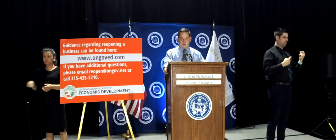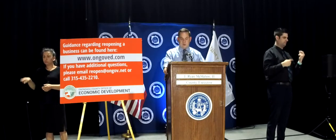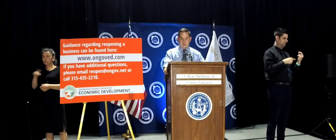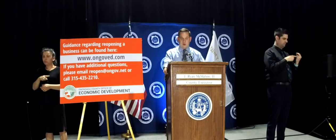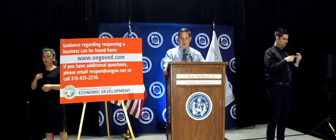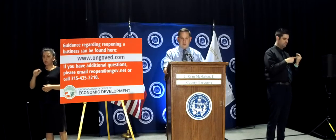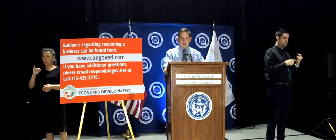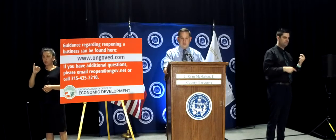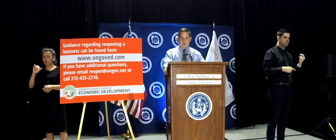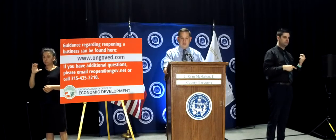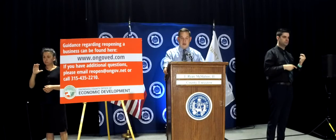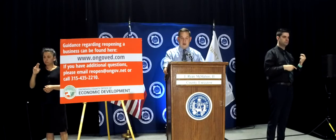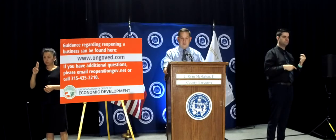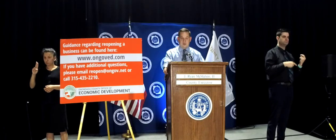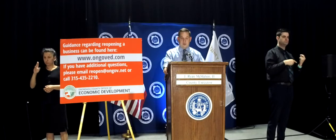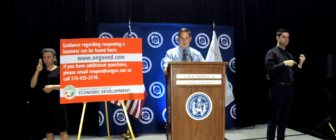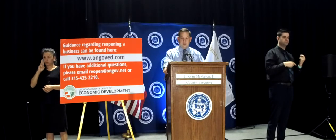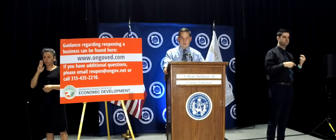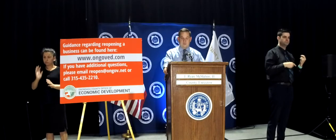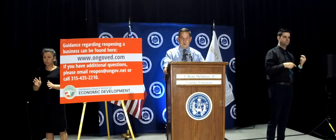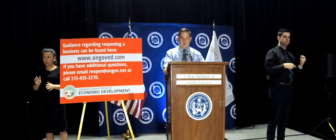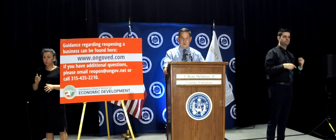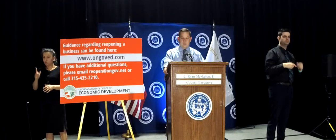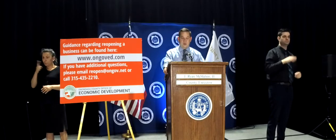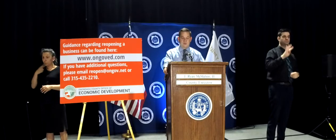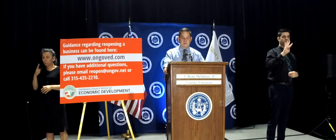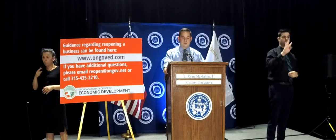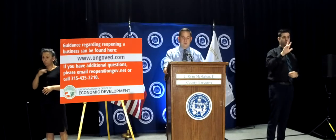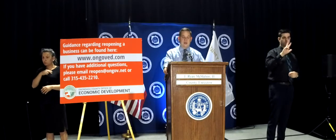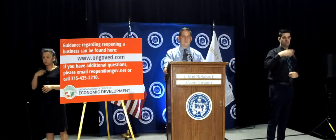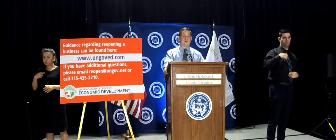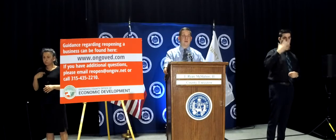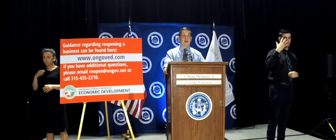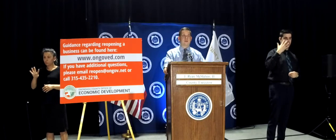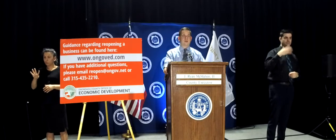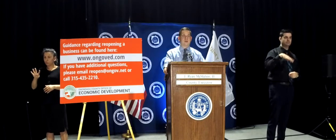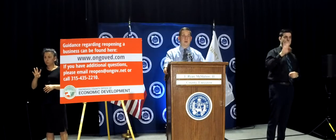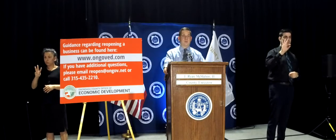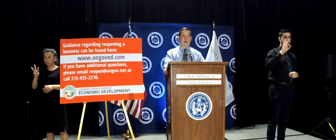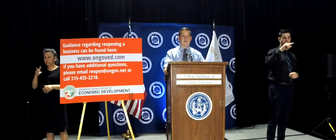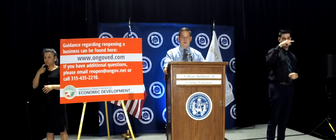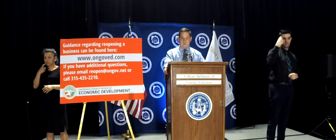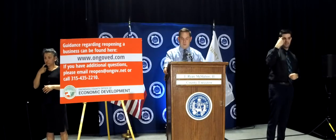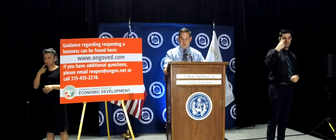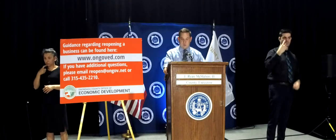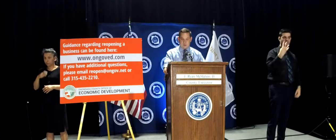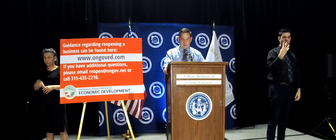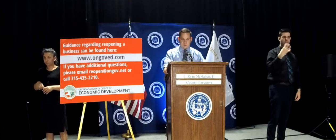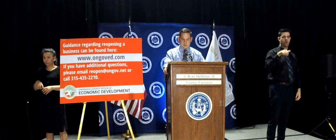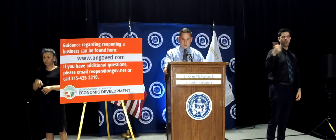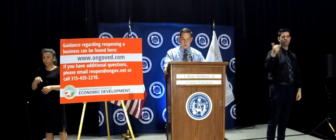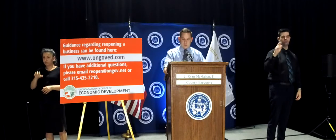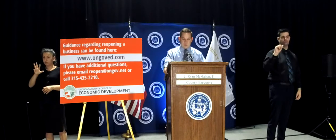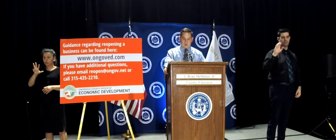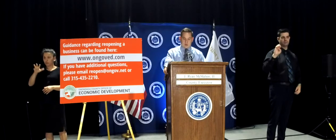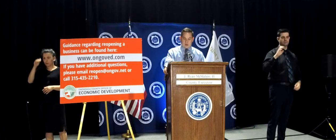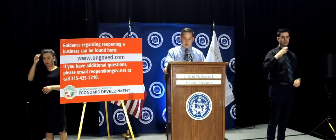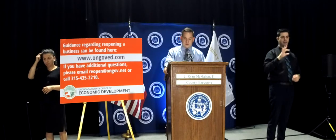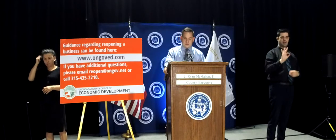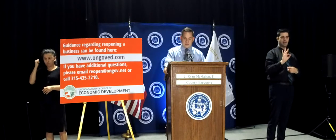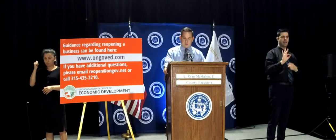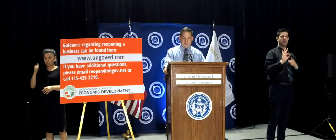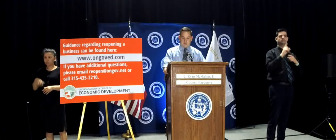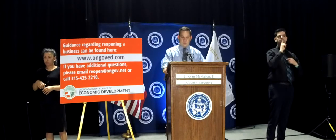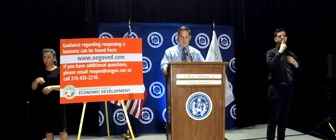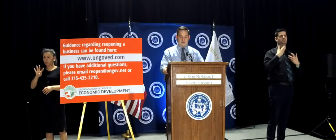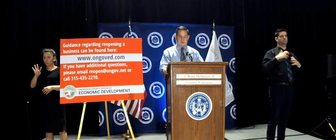hospital, 43 are Caucasian, 9 are African American, 4 of another race, 8 have declined to share their demographic information with us.